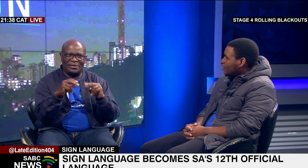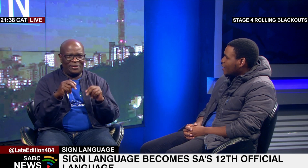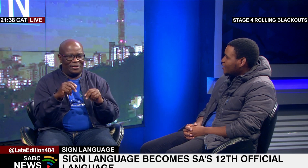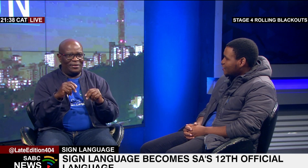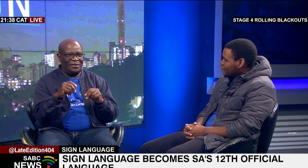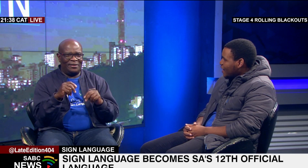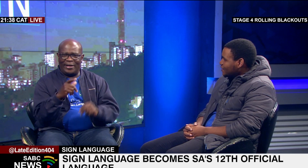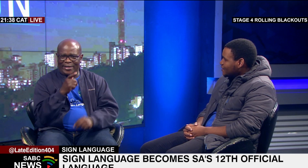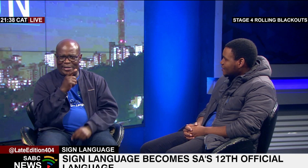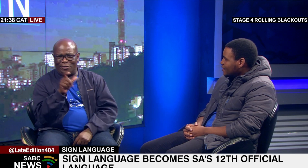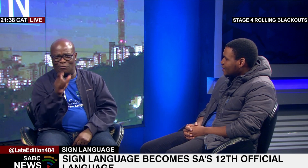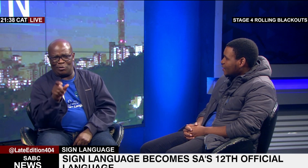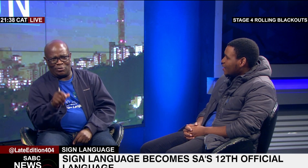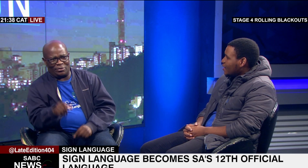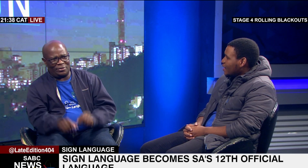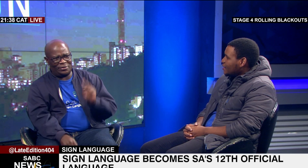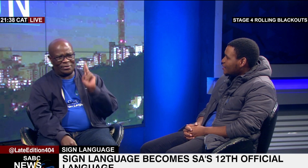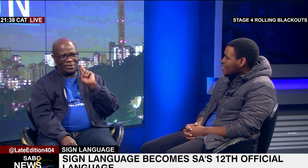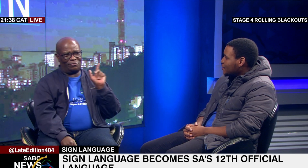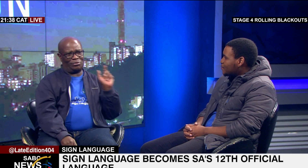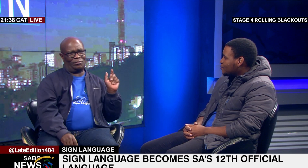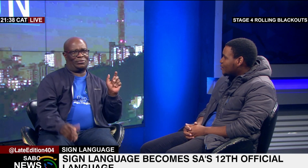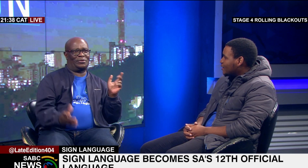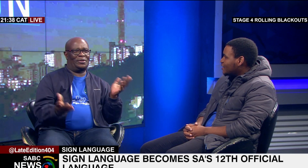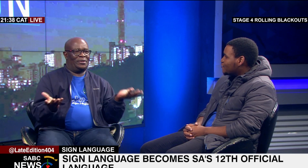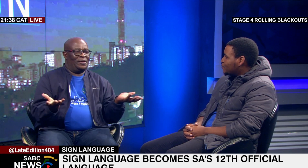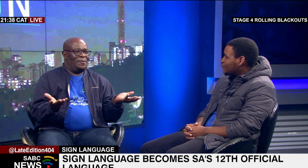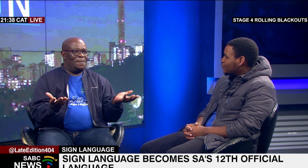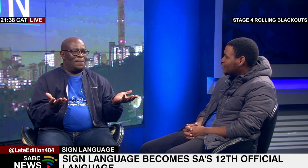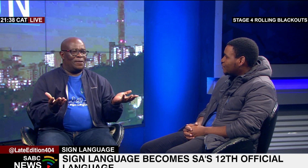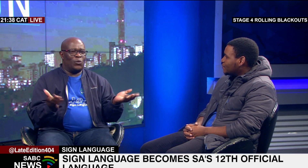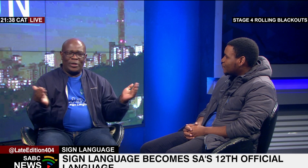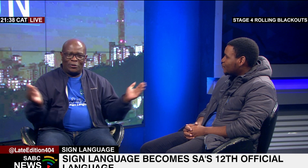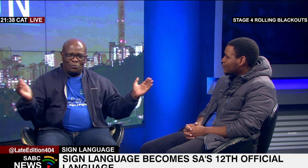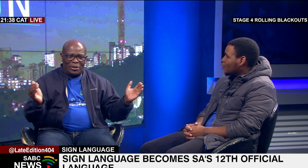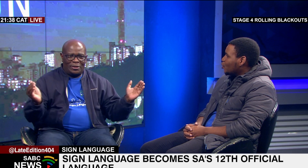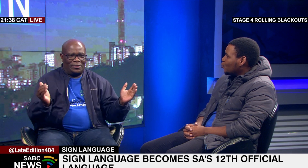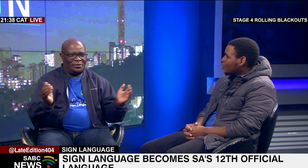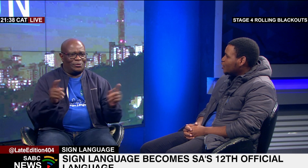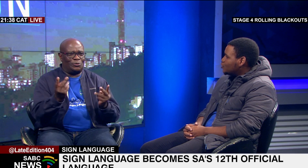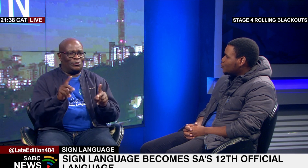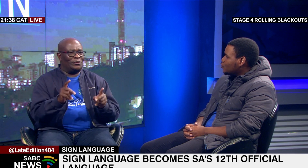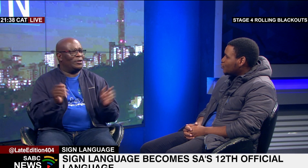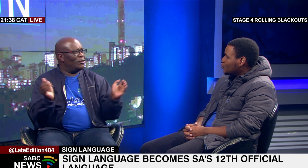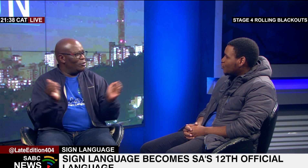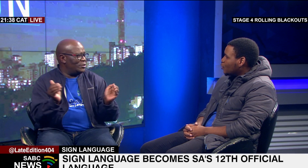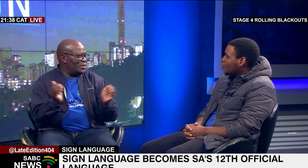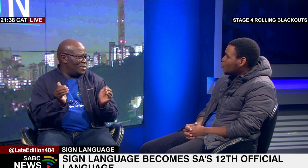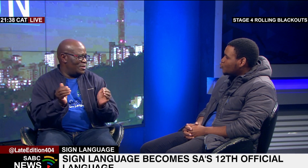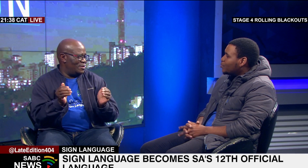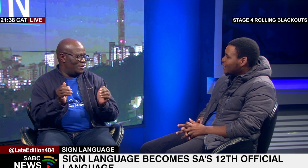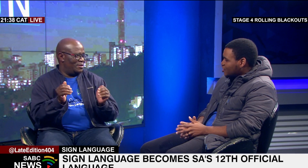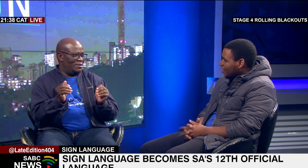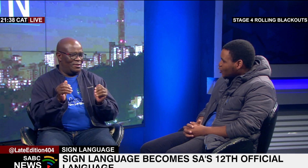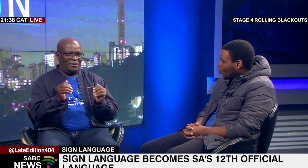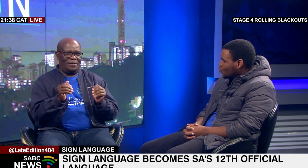the divide, hearing people and deaf people. We need to bring each other